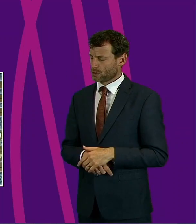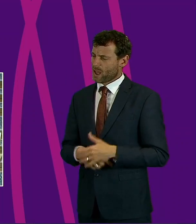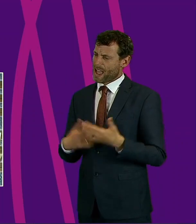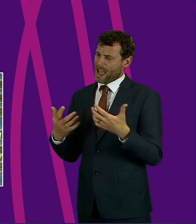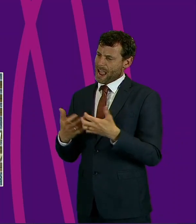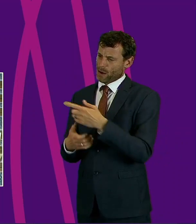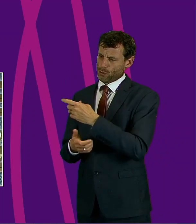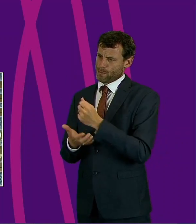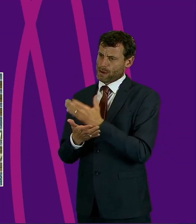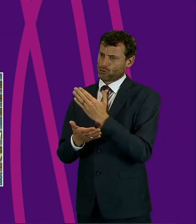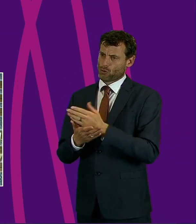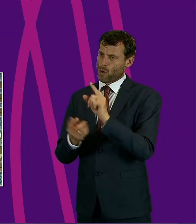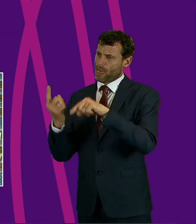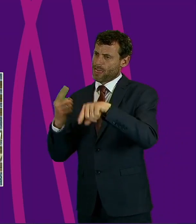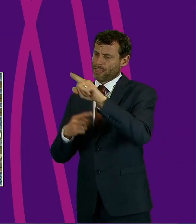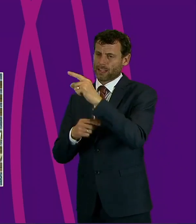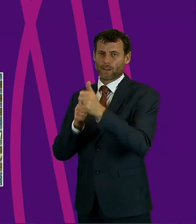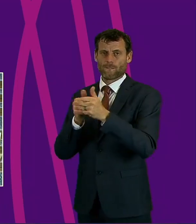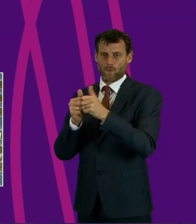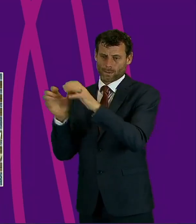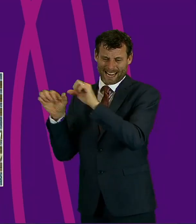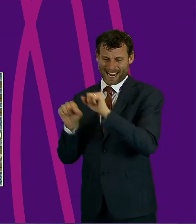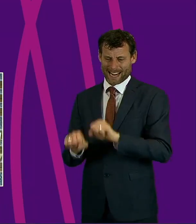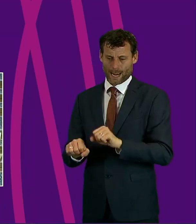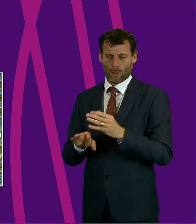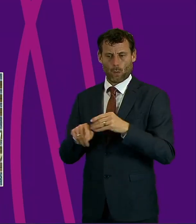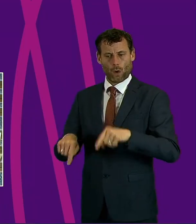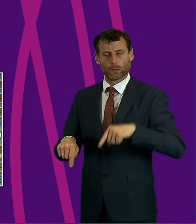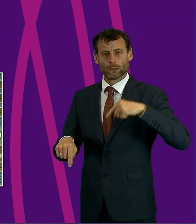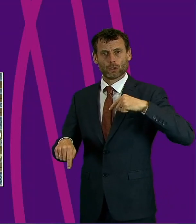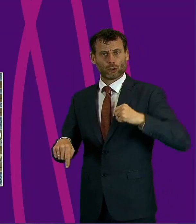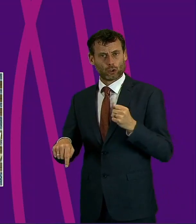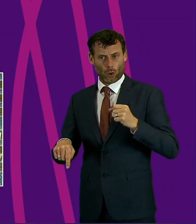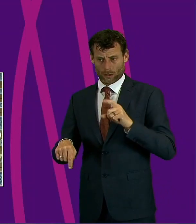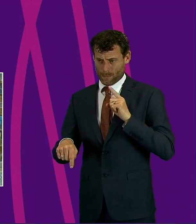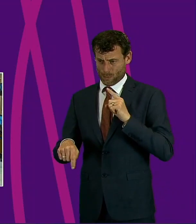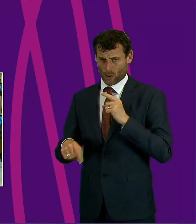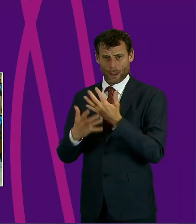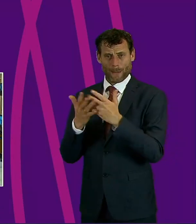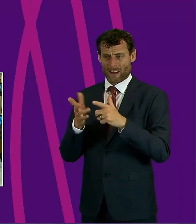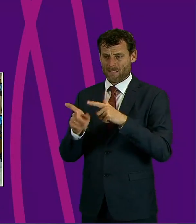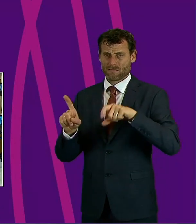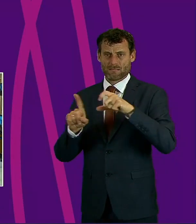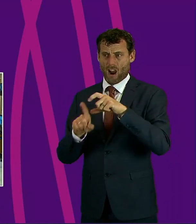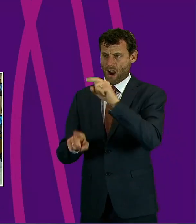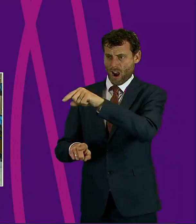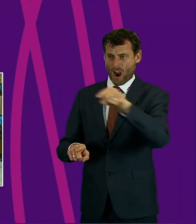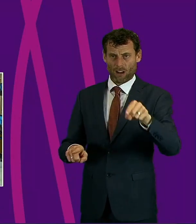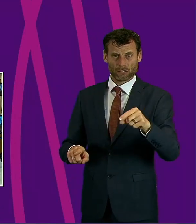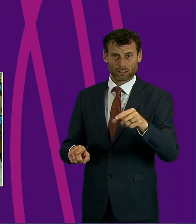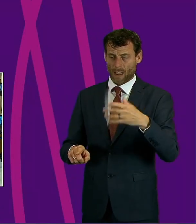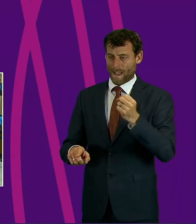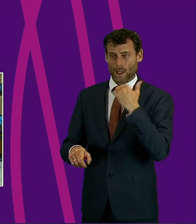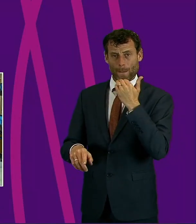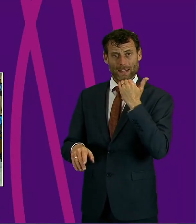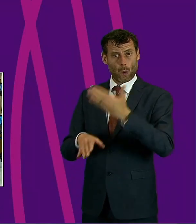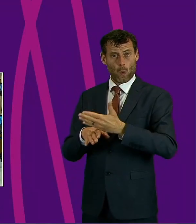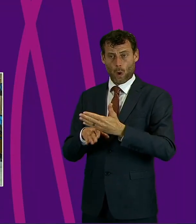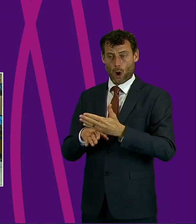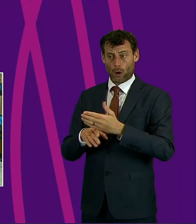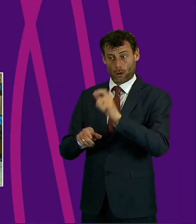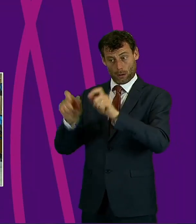offshore renewable sector to Scotland and get work for these yards that are lying empty? First Minister. Well, it's an important issue. As